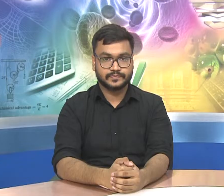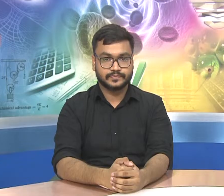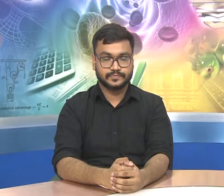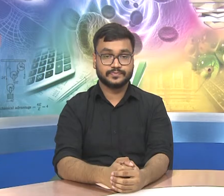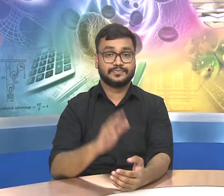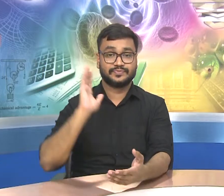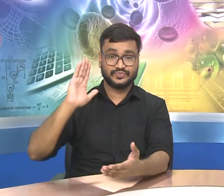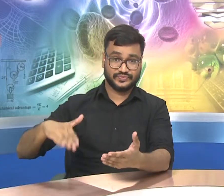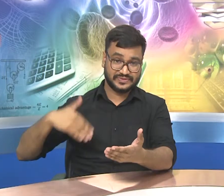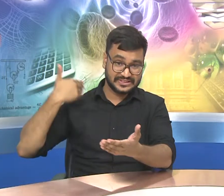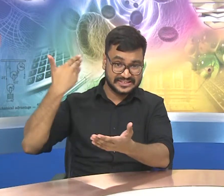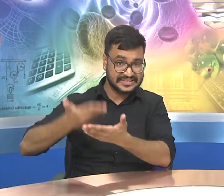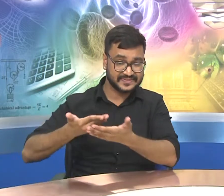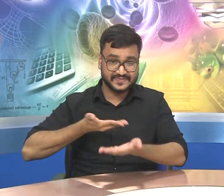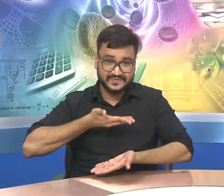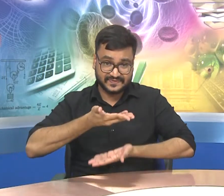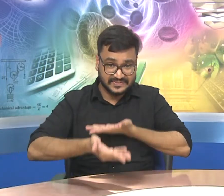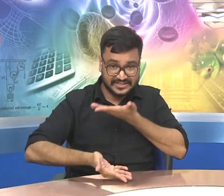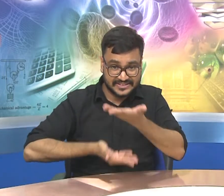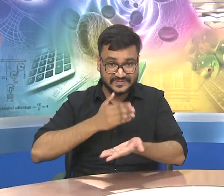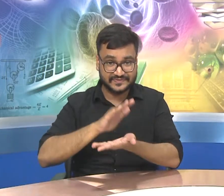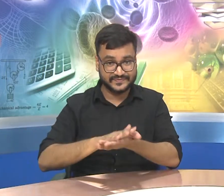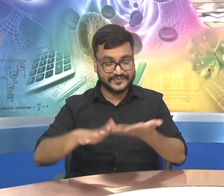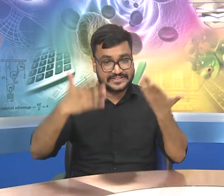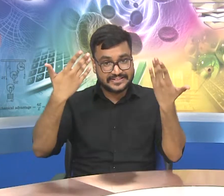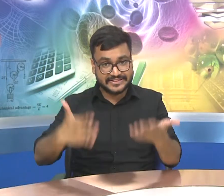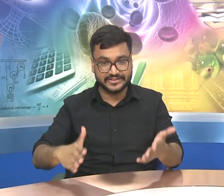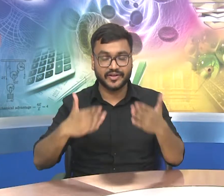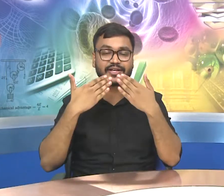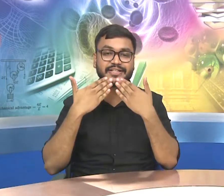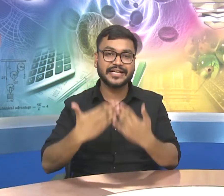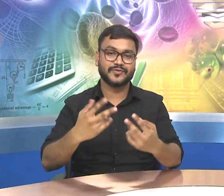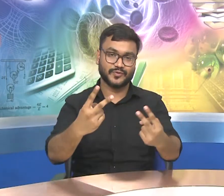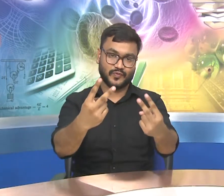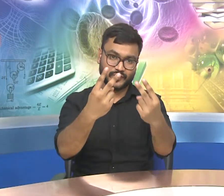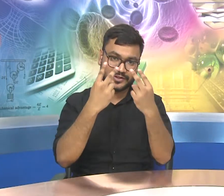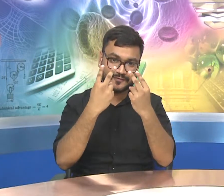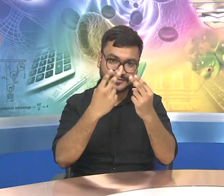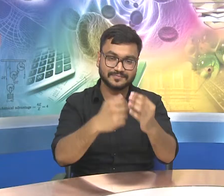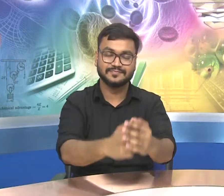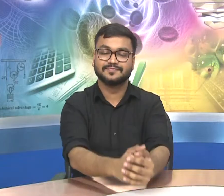We have completed our part 3. Thank you for paying attention.